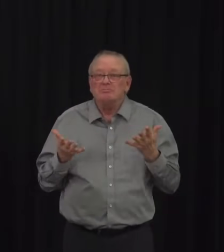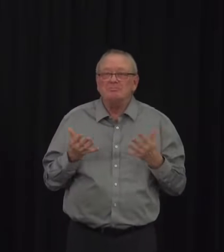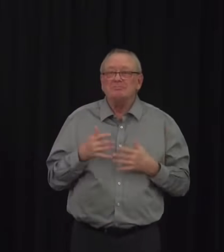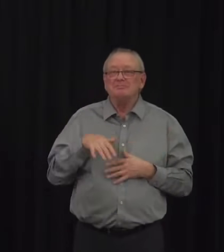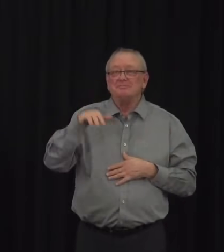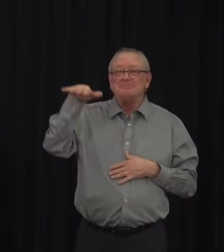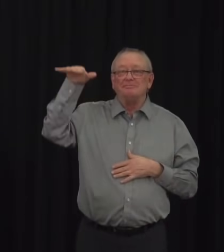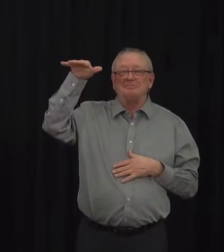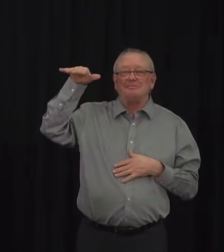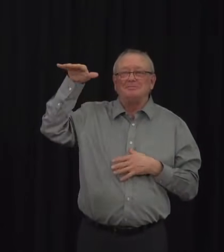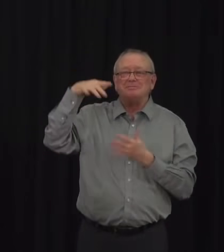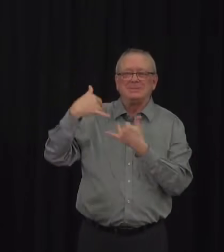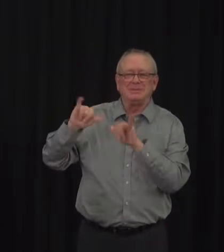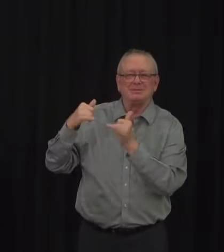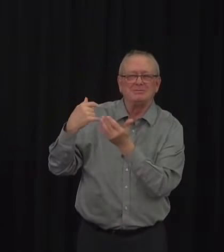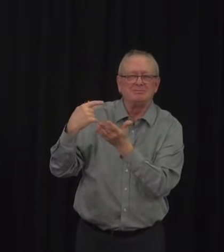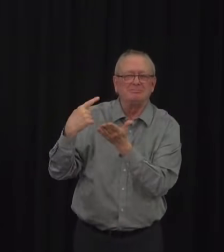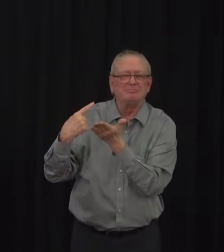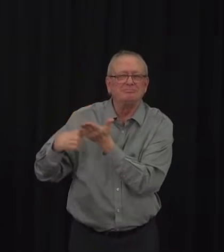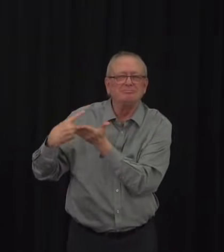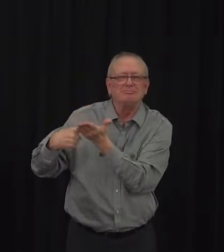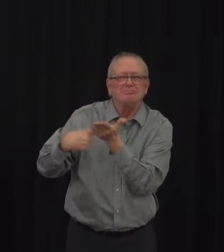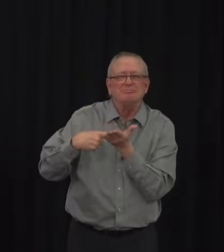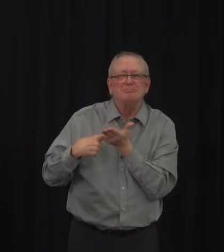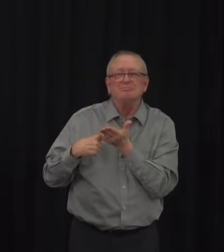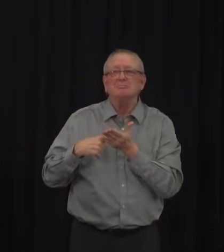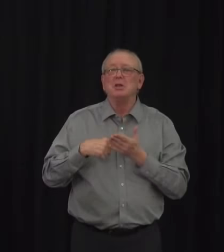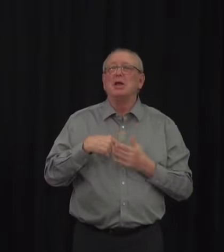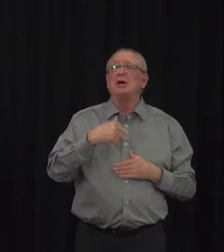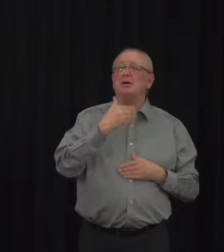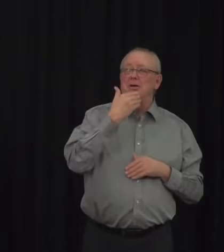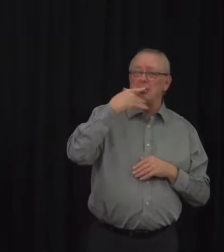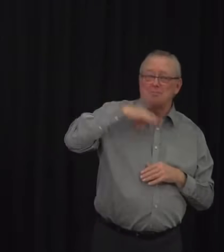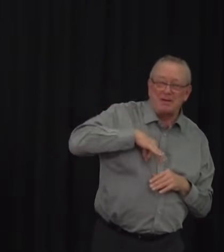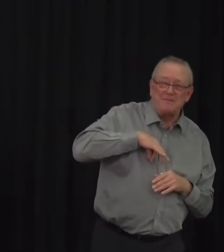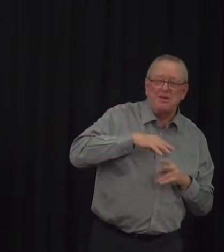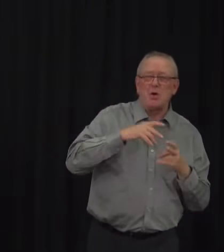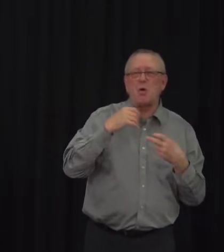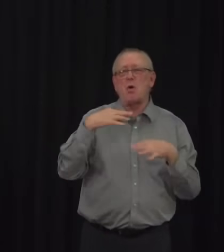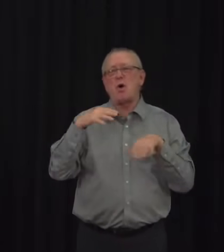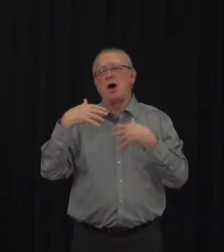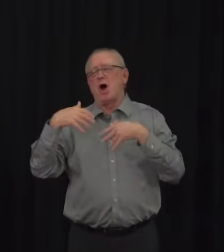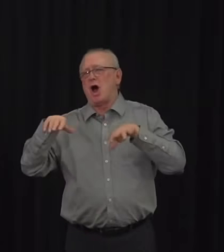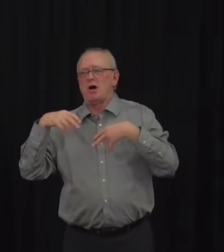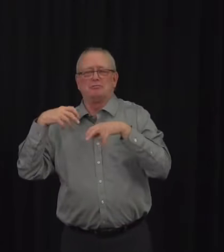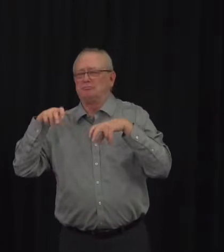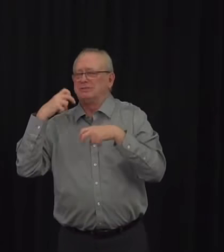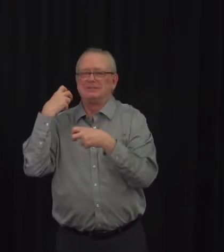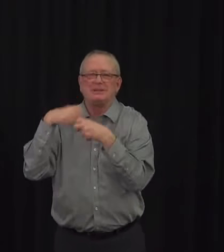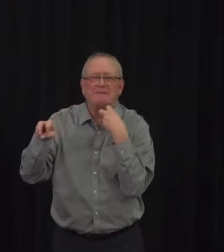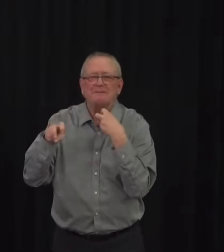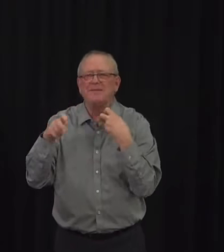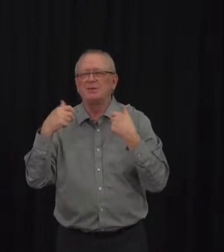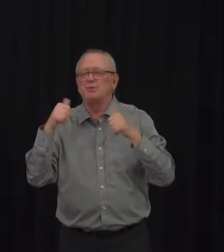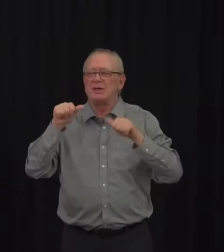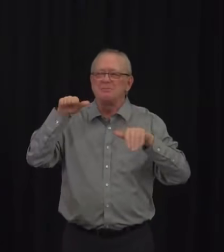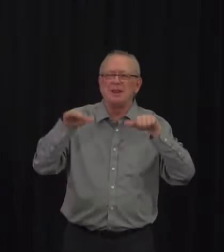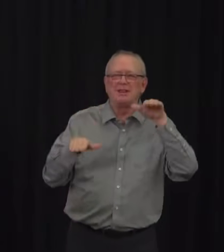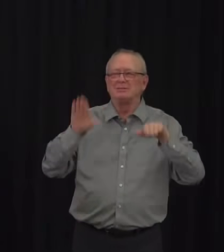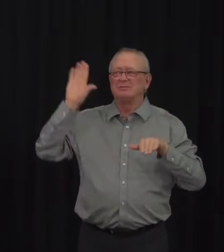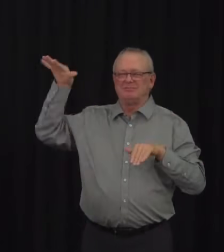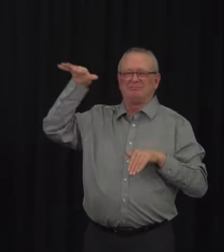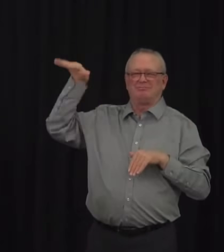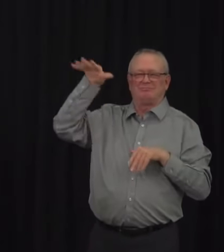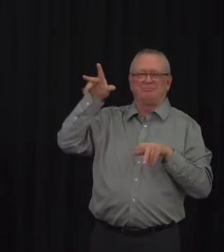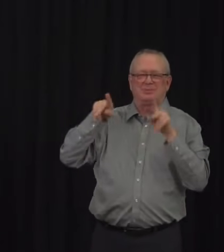and the benefits and challenges are looked at carefully. A decision has not been made about whether or not a mask